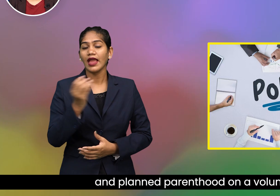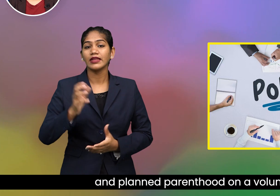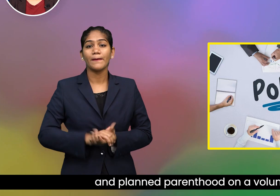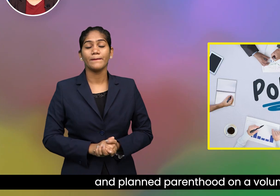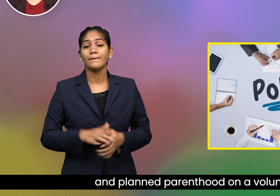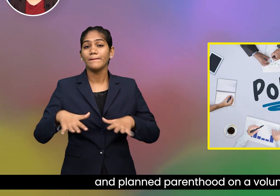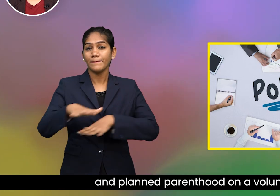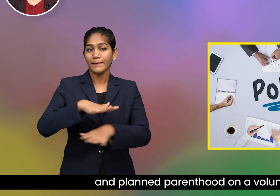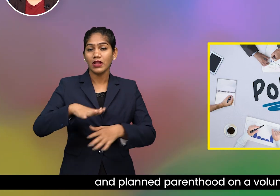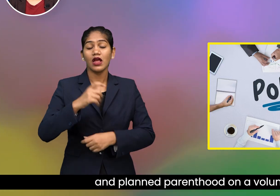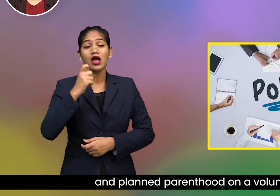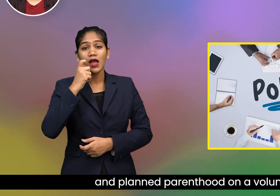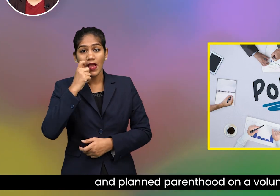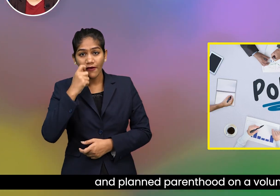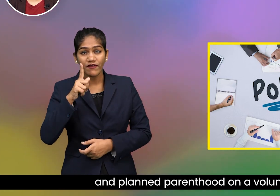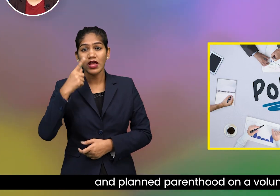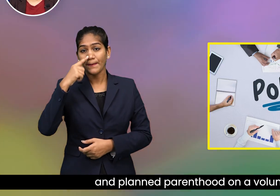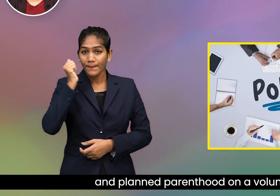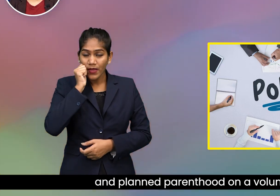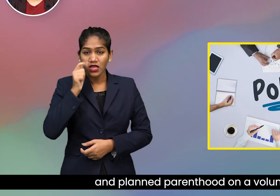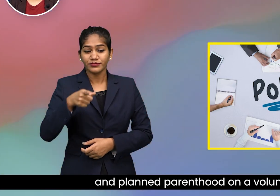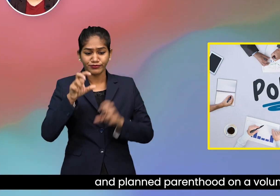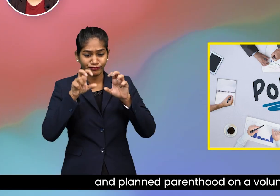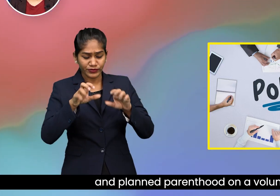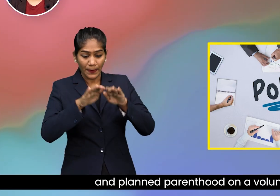and planned parenthood